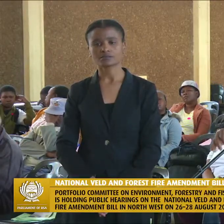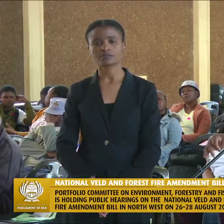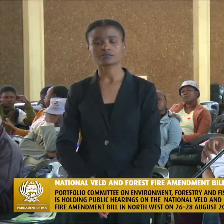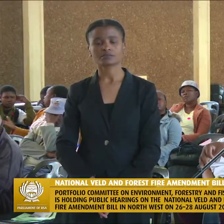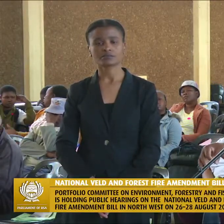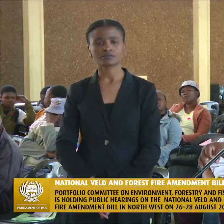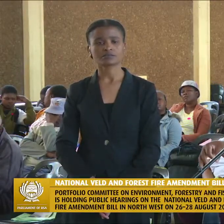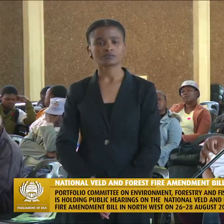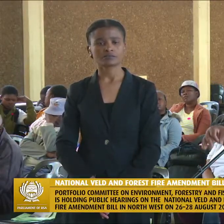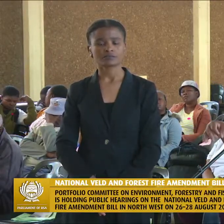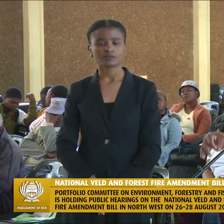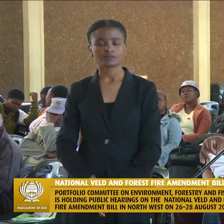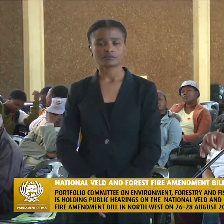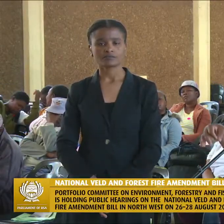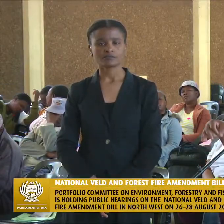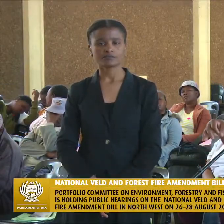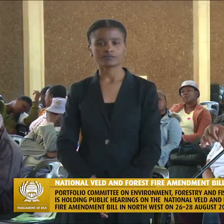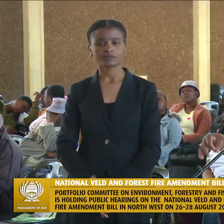river training